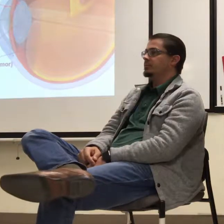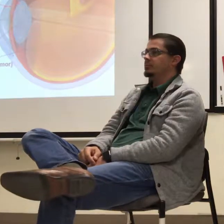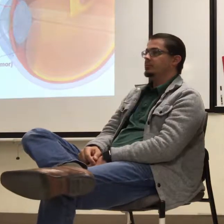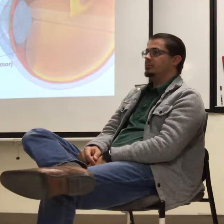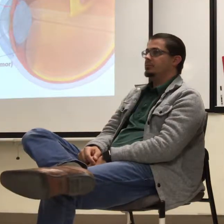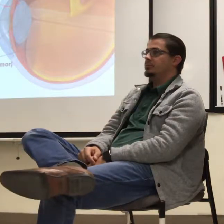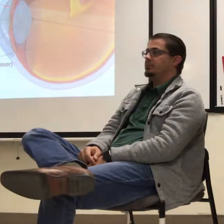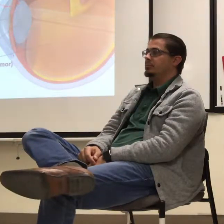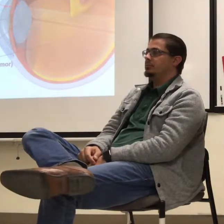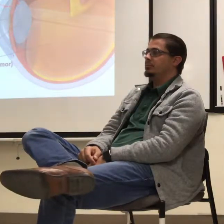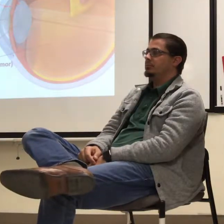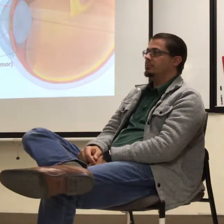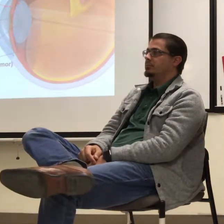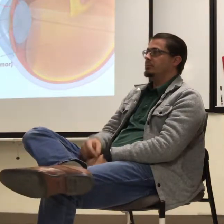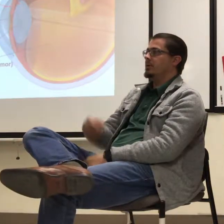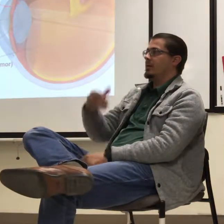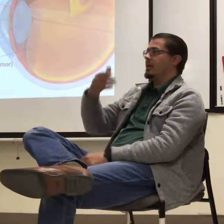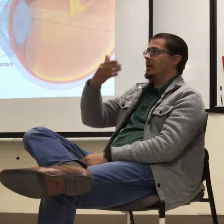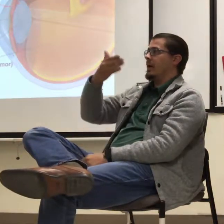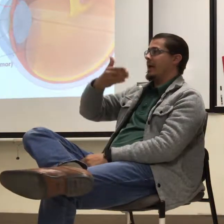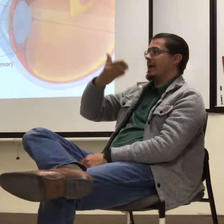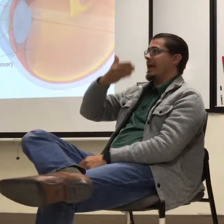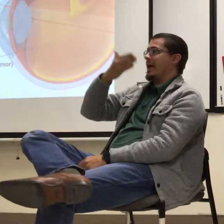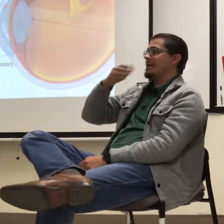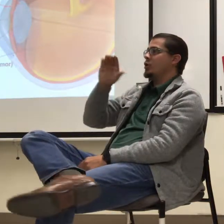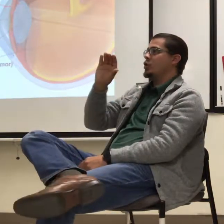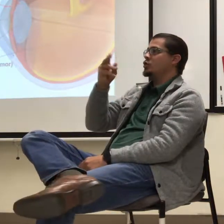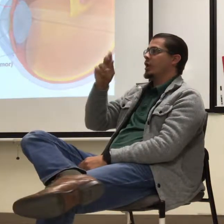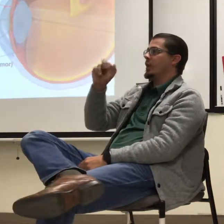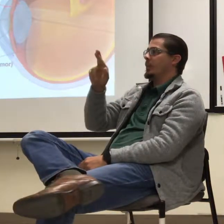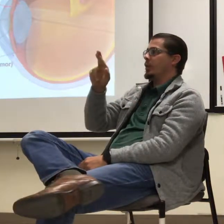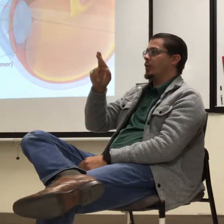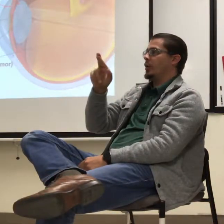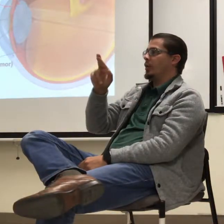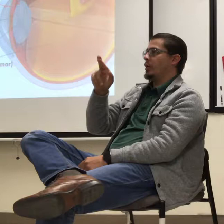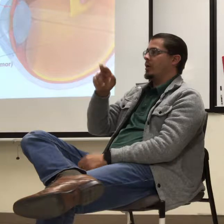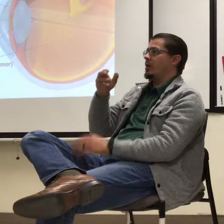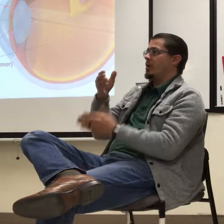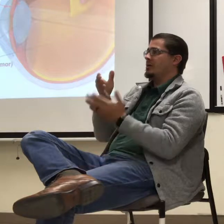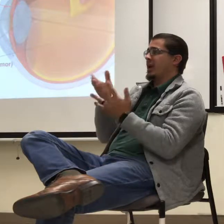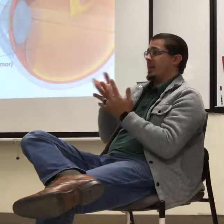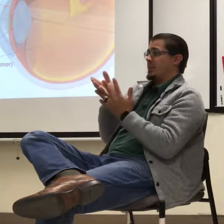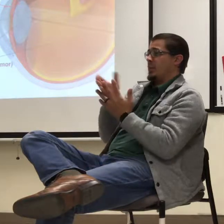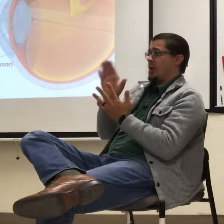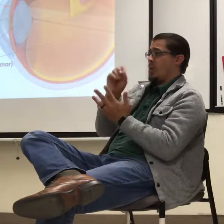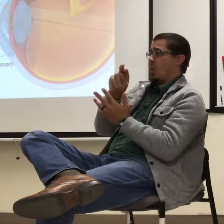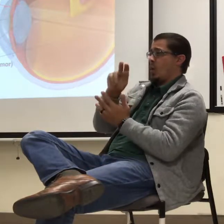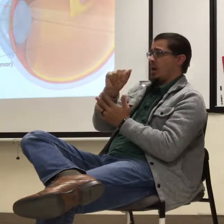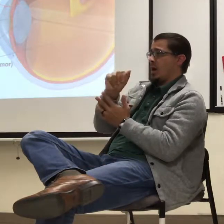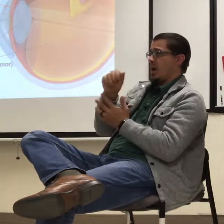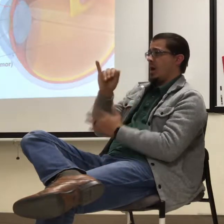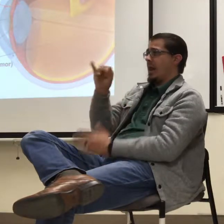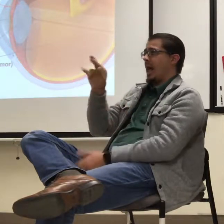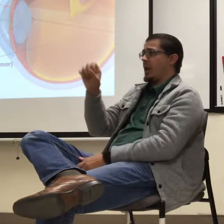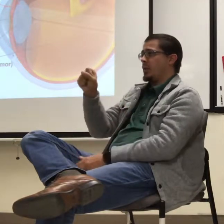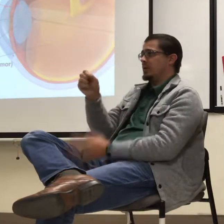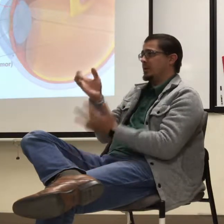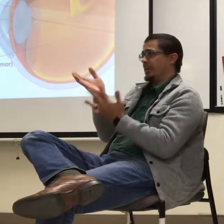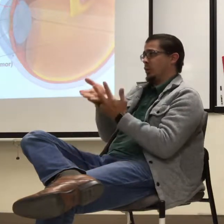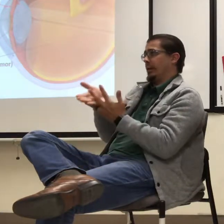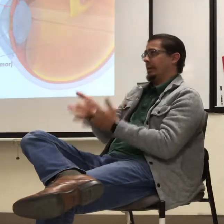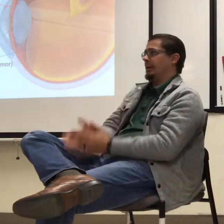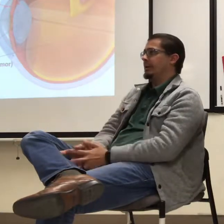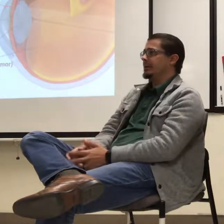It's called the anterior chamber, the space basically between cornea, iris.